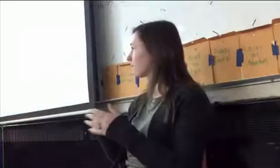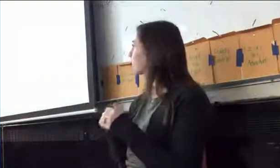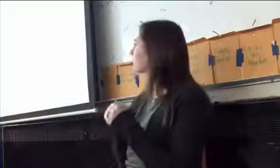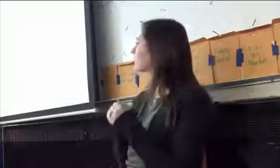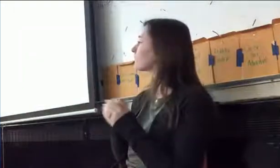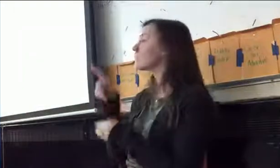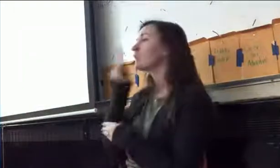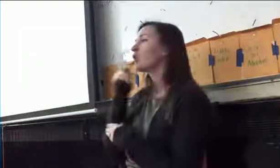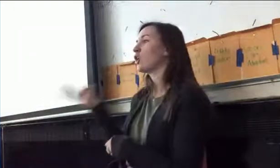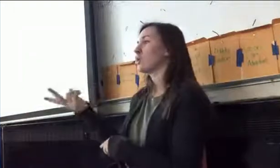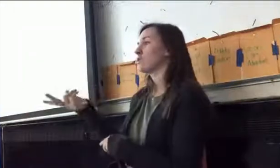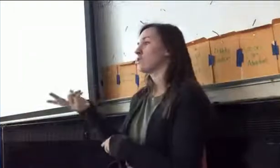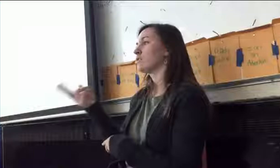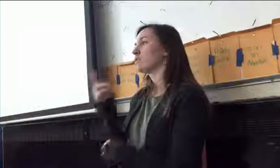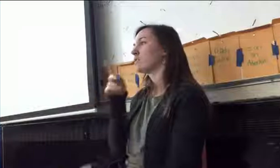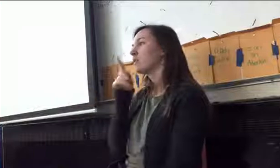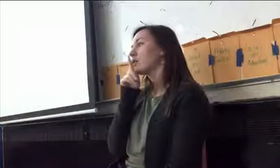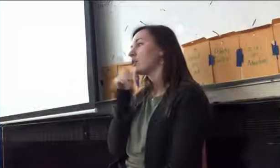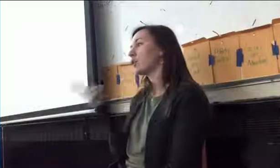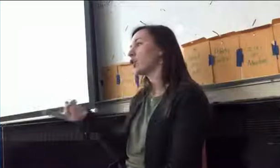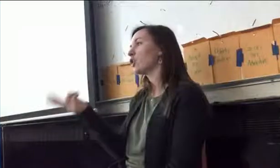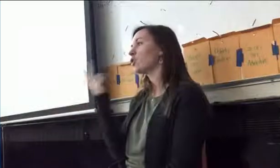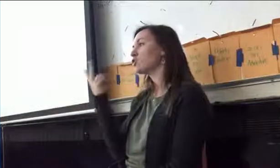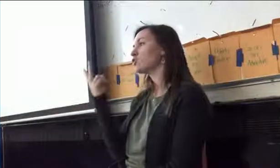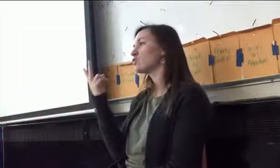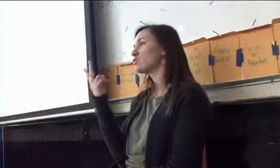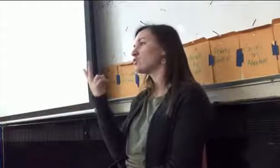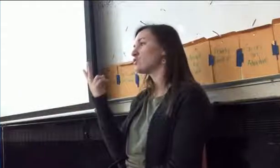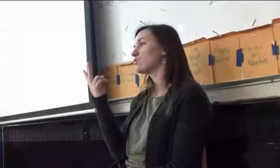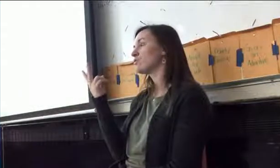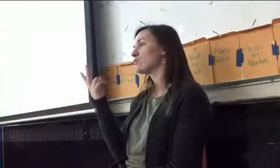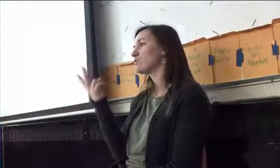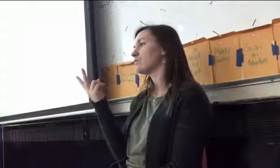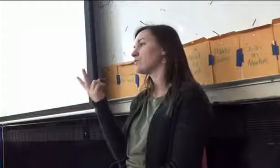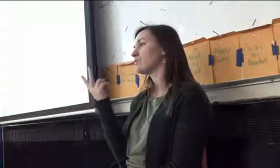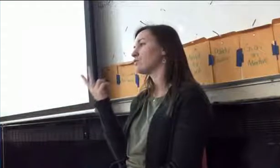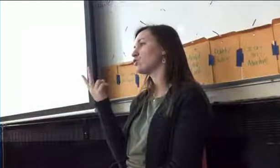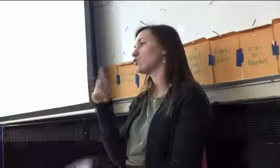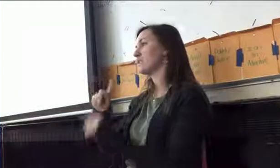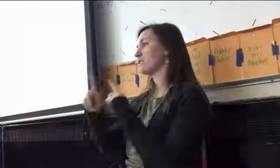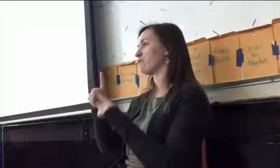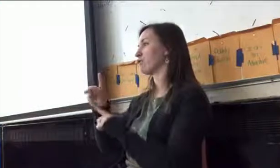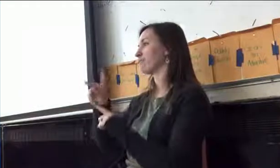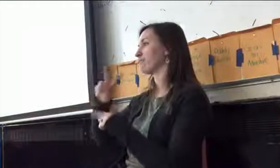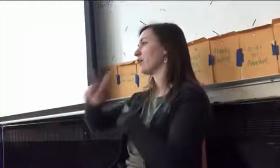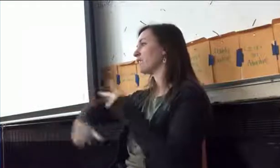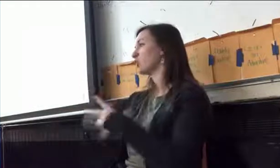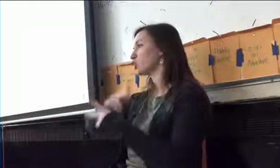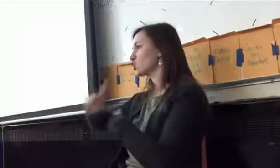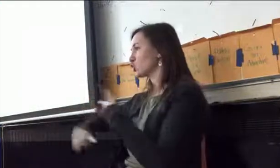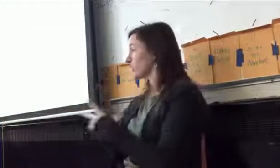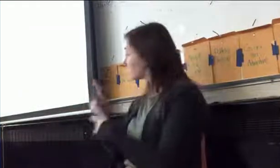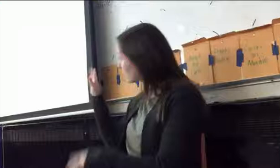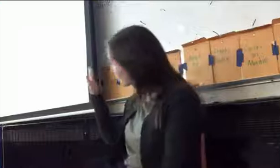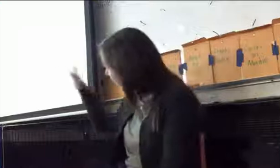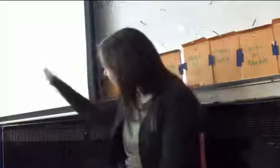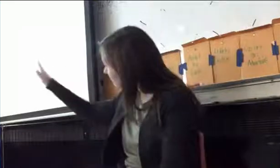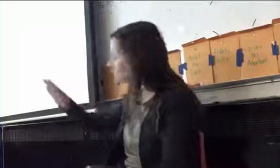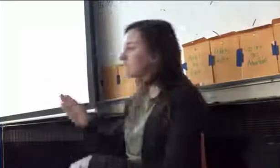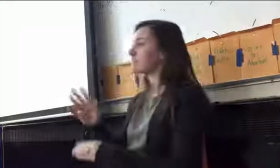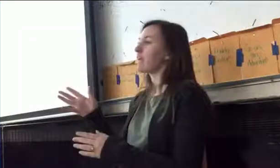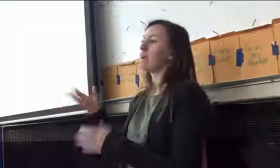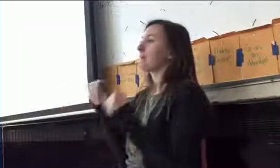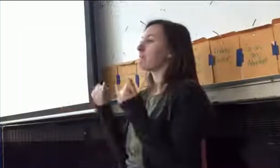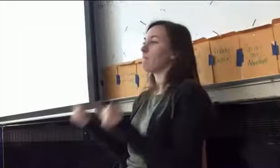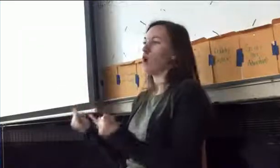there's two different versions of a melting pot. This is like the modern day, what a lot of people say about the United